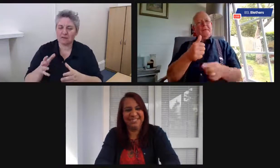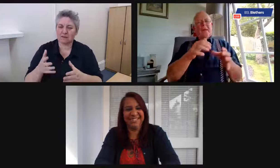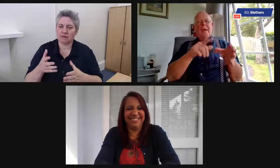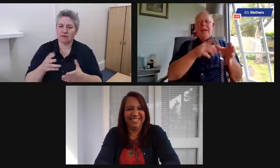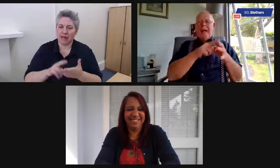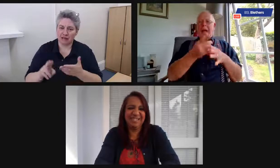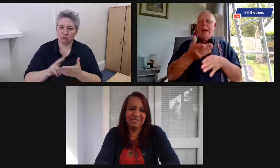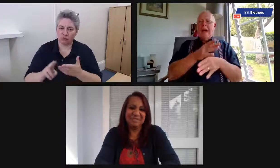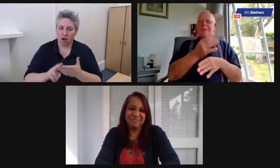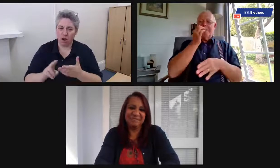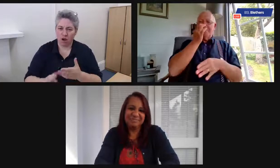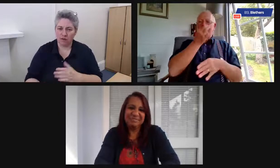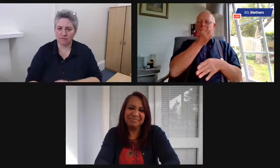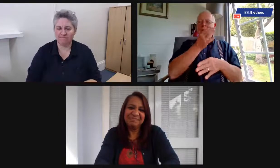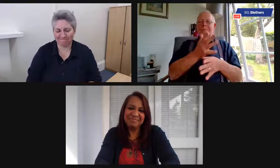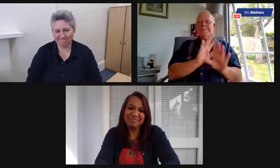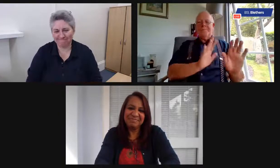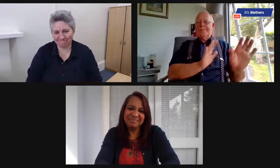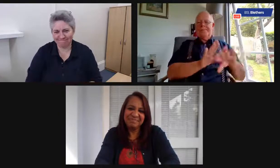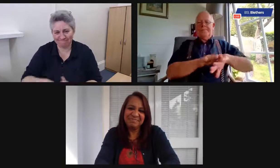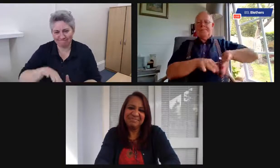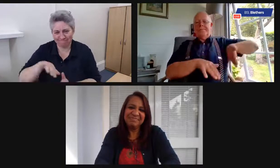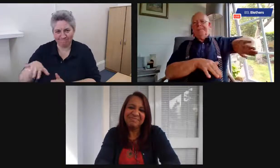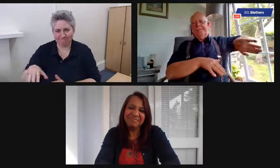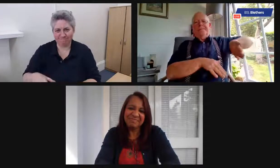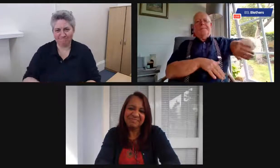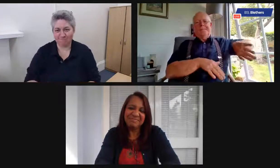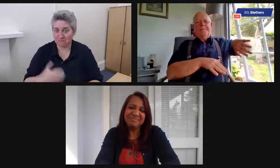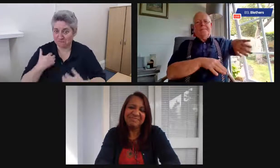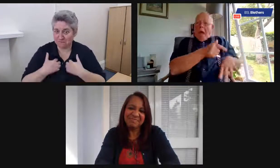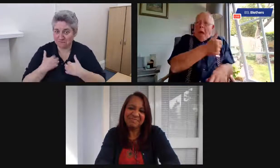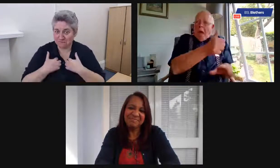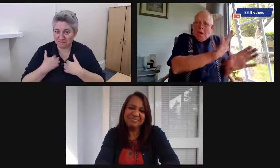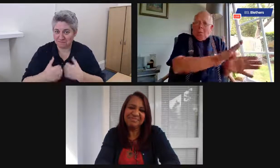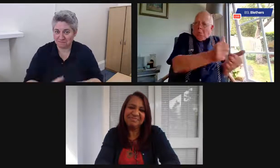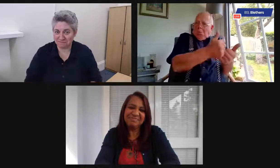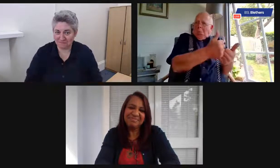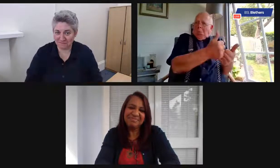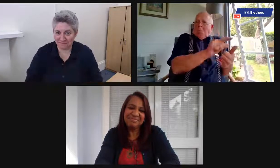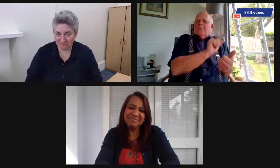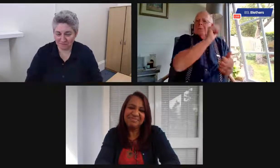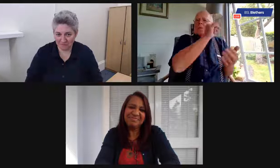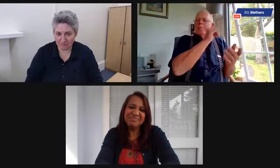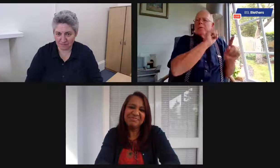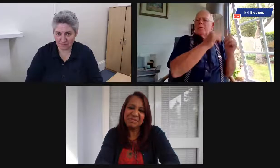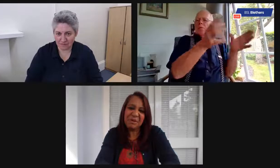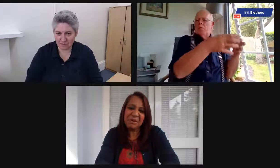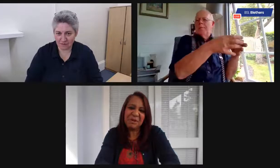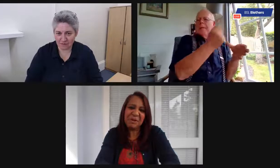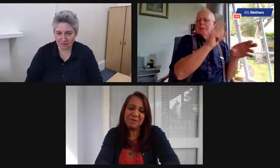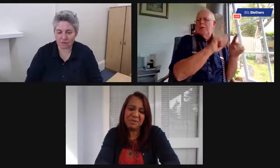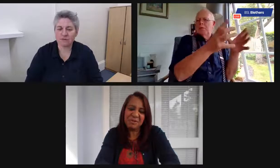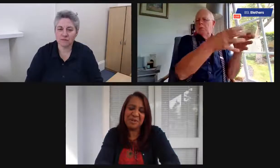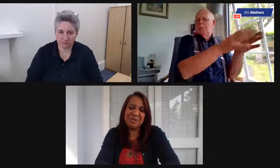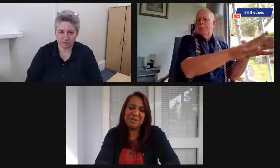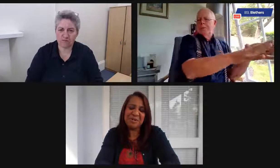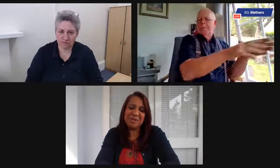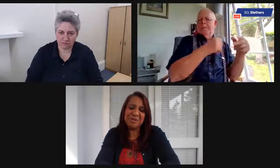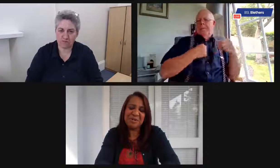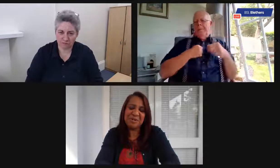Right. So, No, yeah. we're not looking for garden plants and cultivars. And I mean, they're lovely, but you might want to join a different